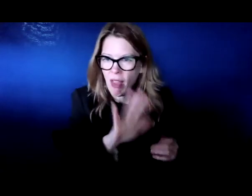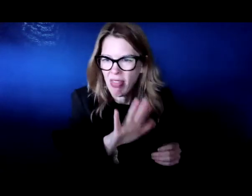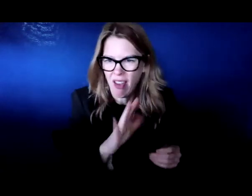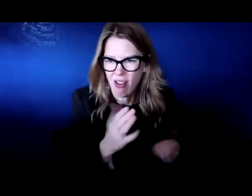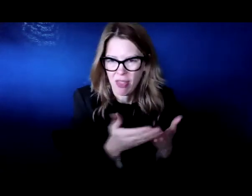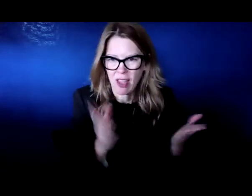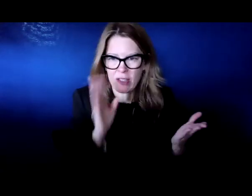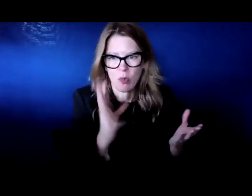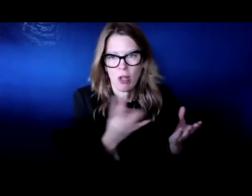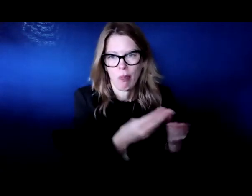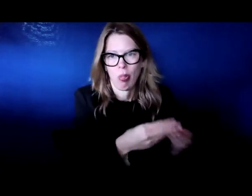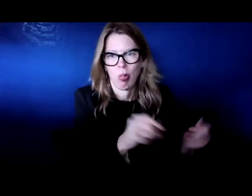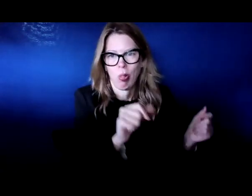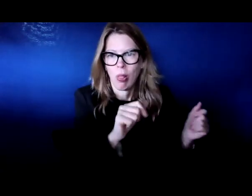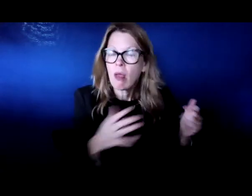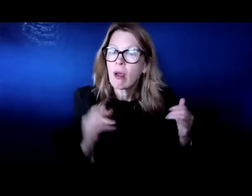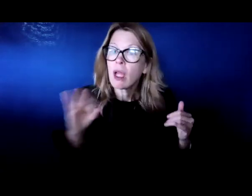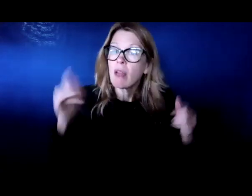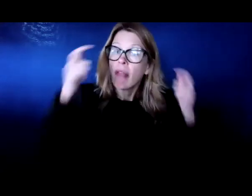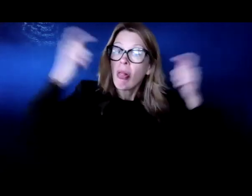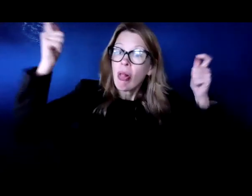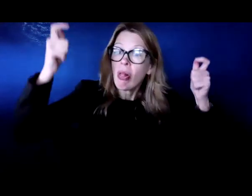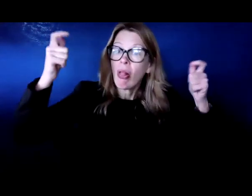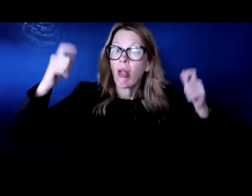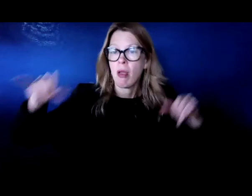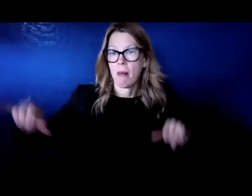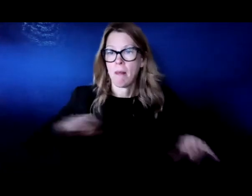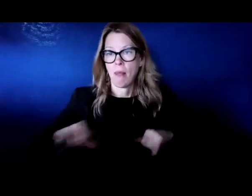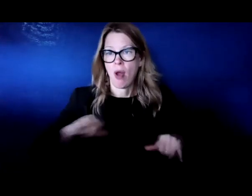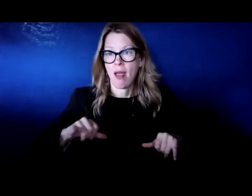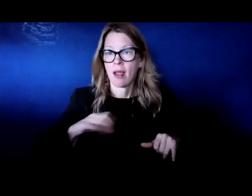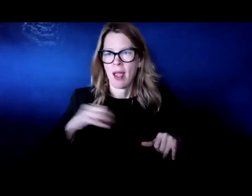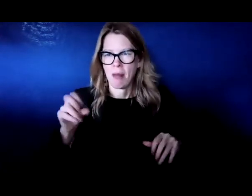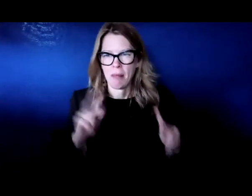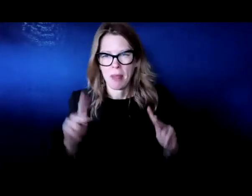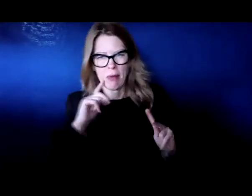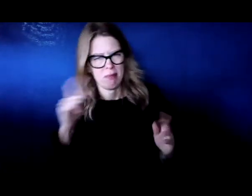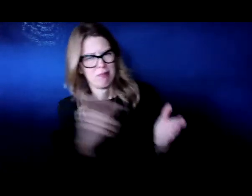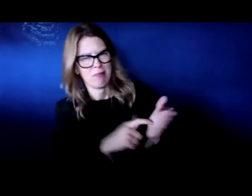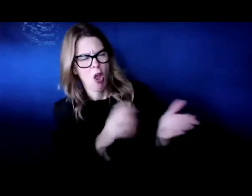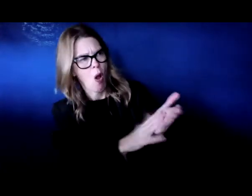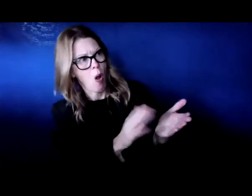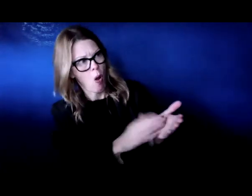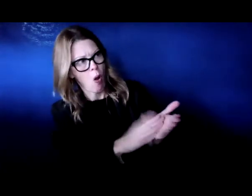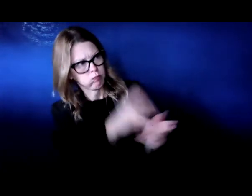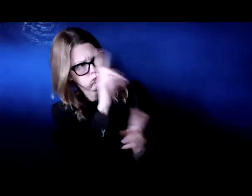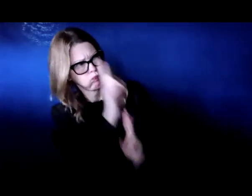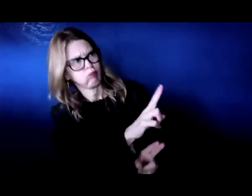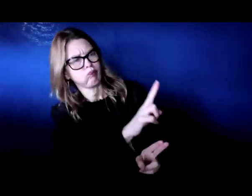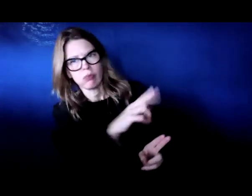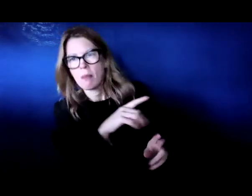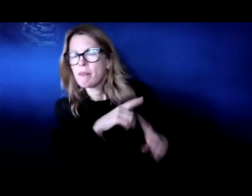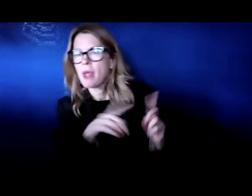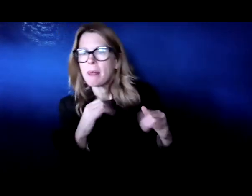Though they thought highly of themselves while they lived, and were praised for their success, they shall join the company of their